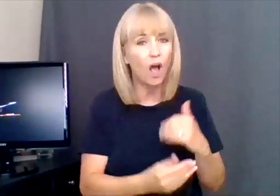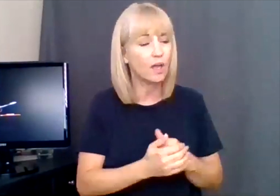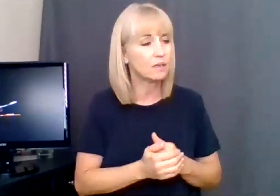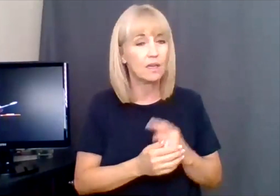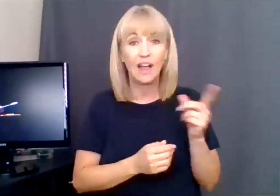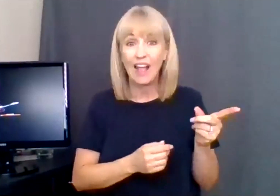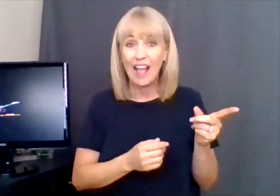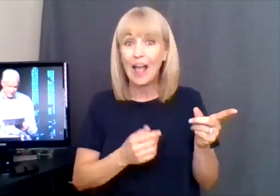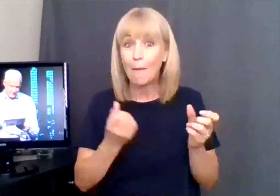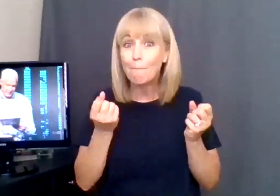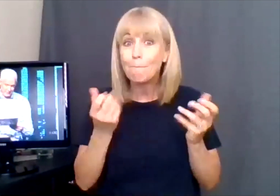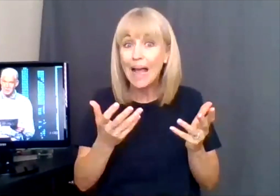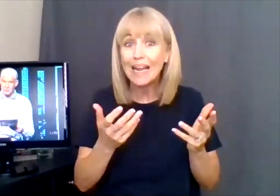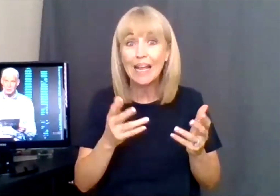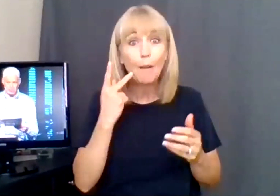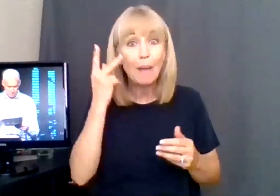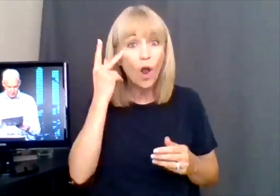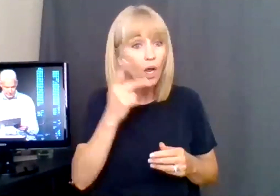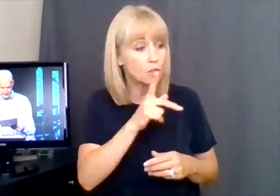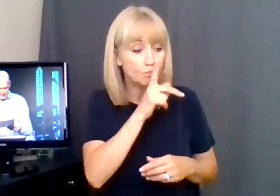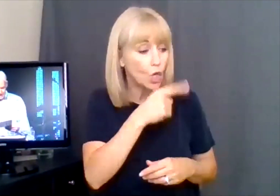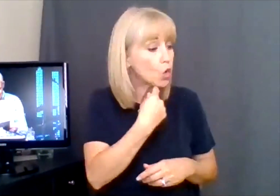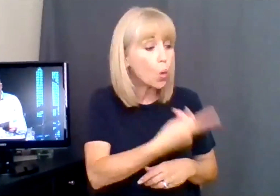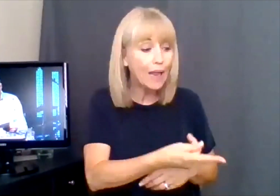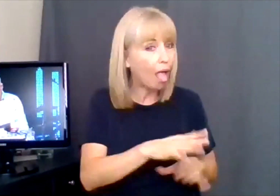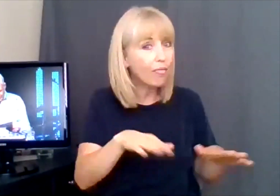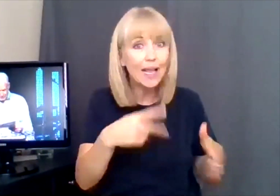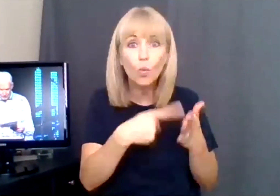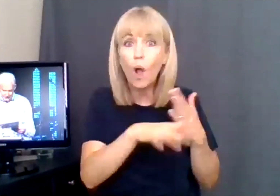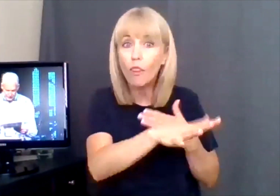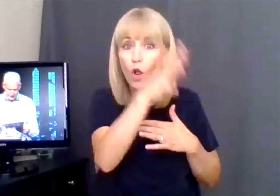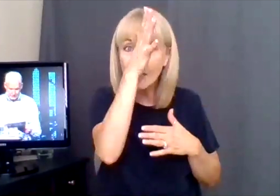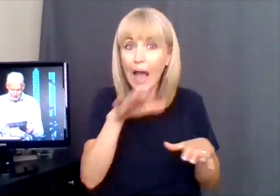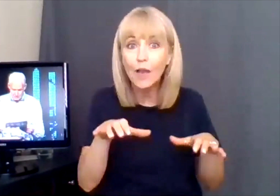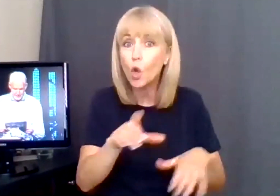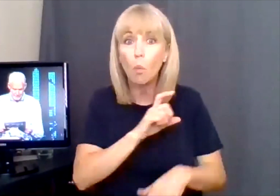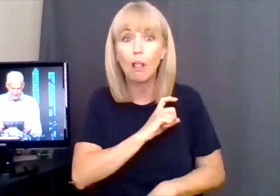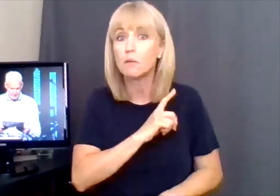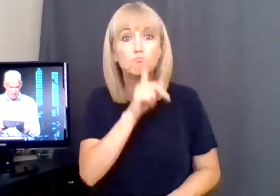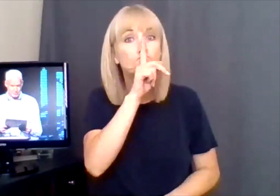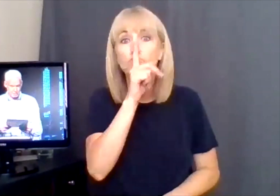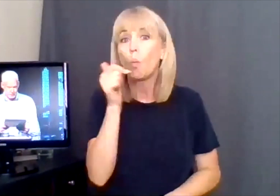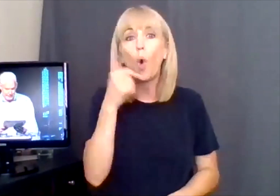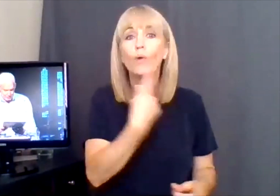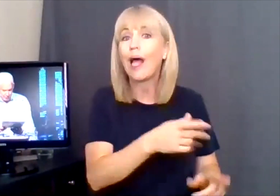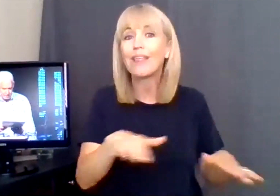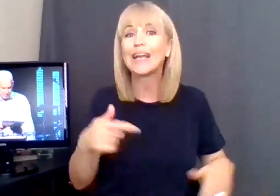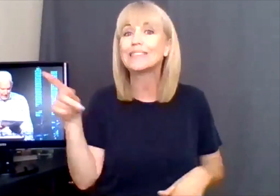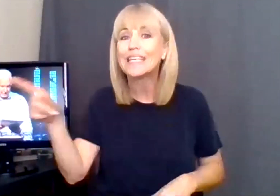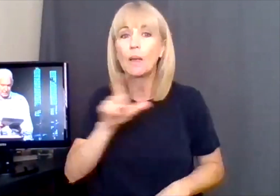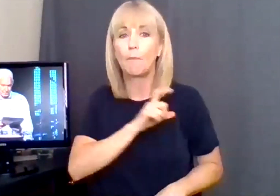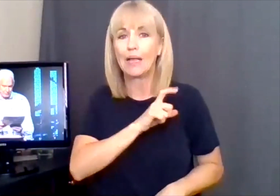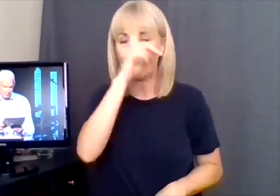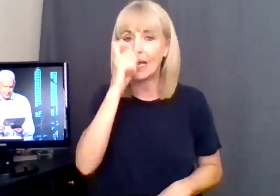dad what their daddy's job is for fear of retribution or bullying. And wives are becoming more fearful that their husband may not be coming home just because he wears